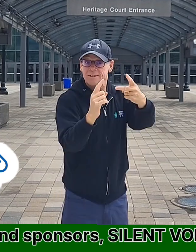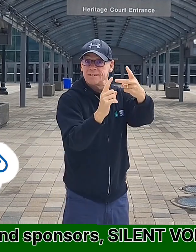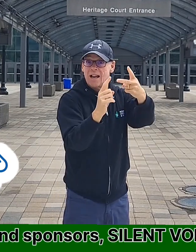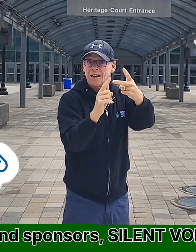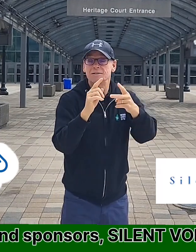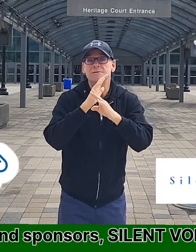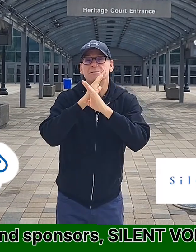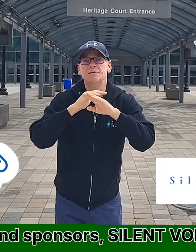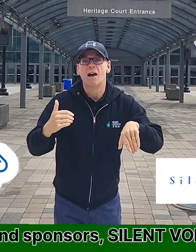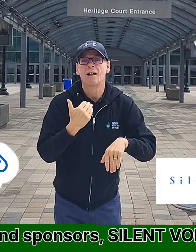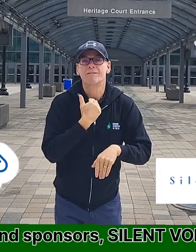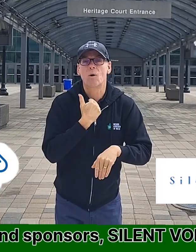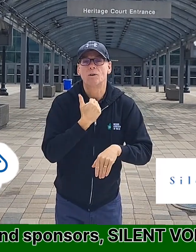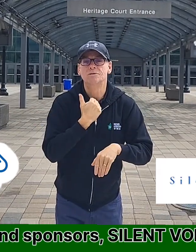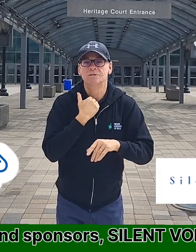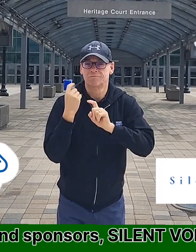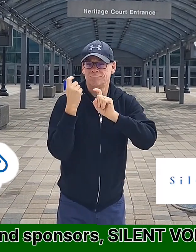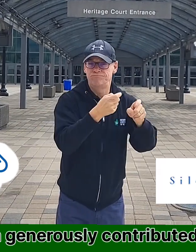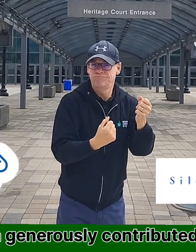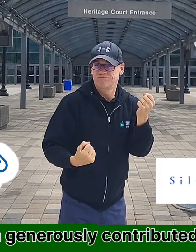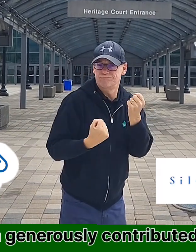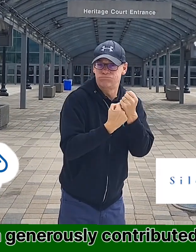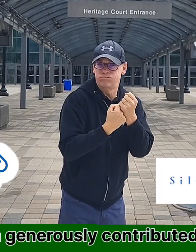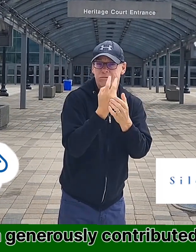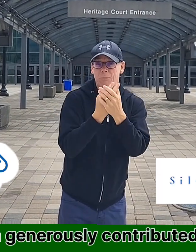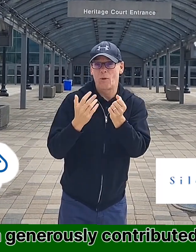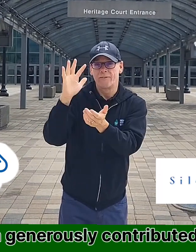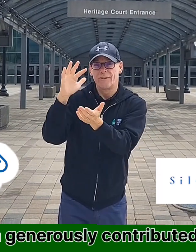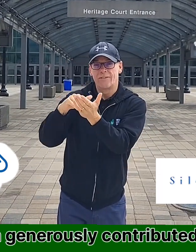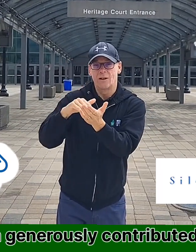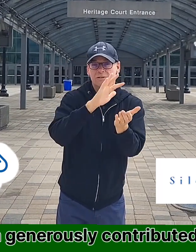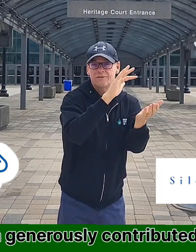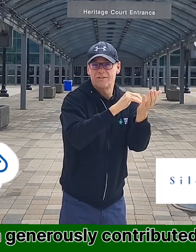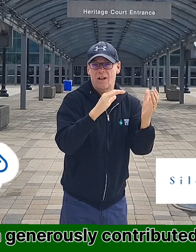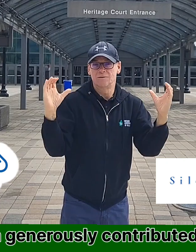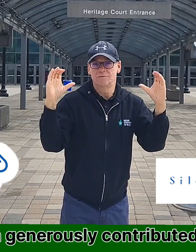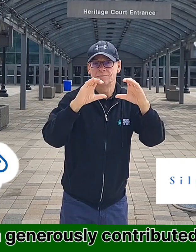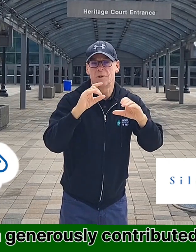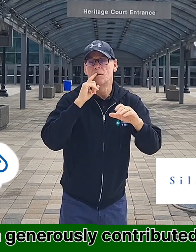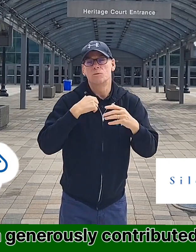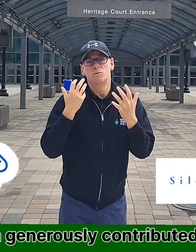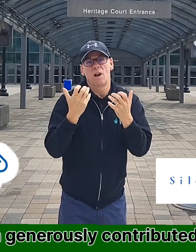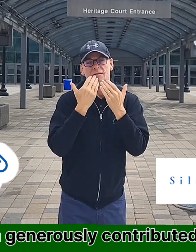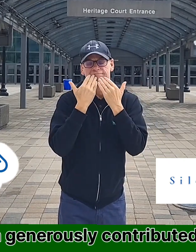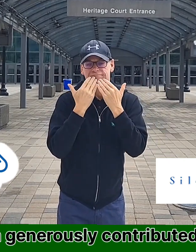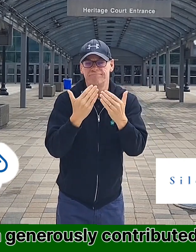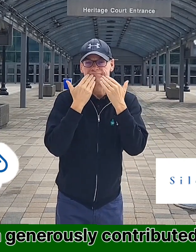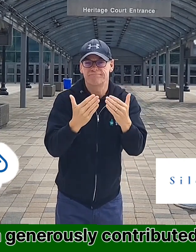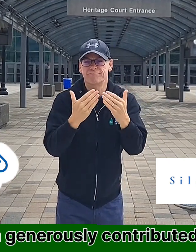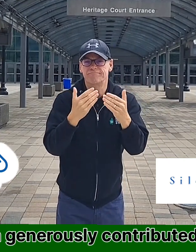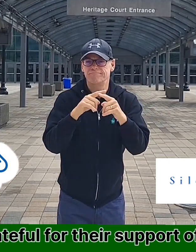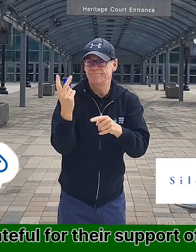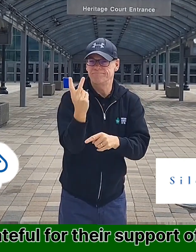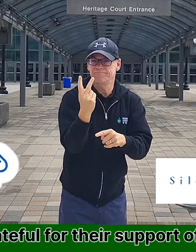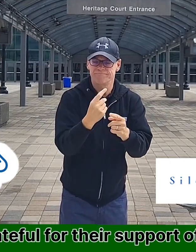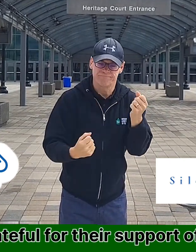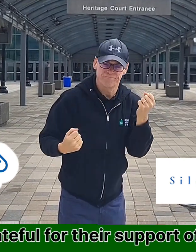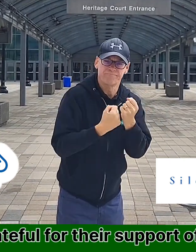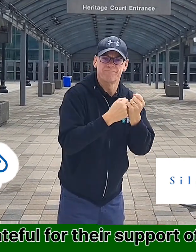Interpreter Services. Second sponsors, Silent Voice. They each generously contributed $5,000. I'm grateful for their